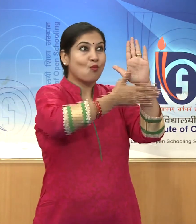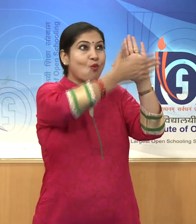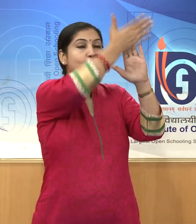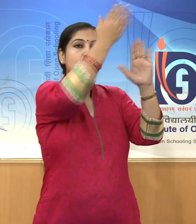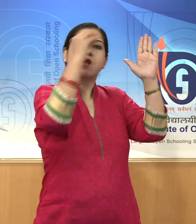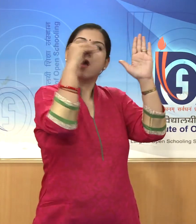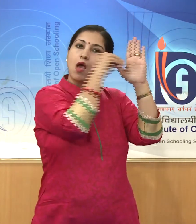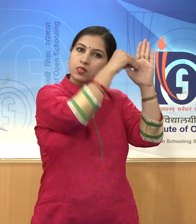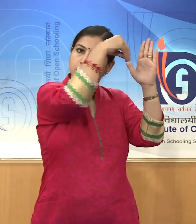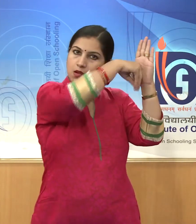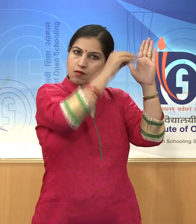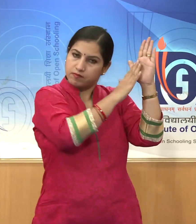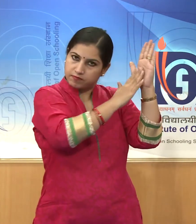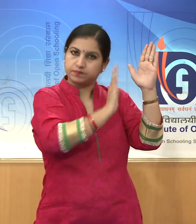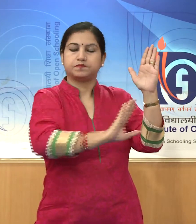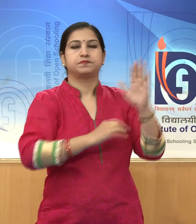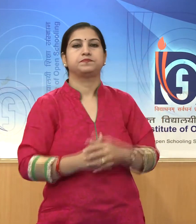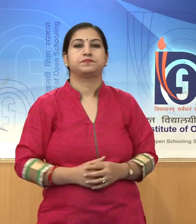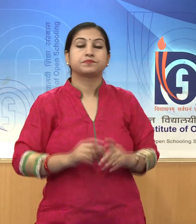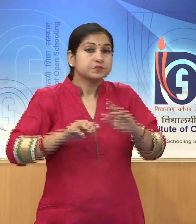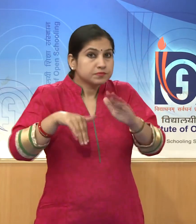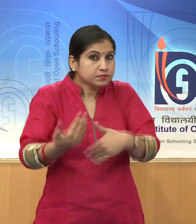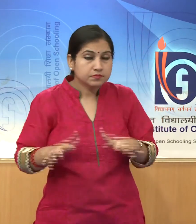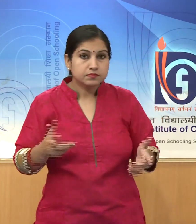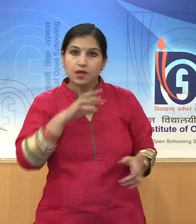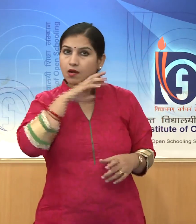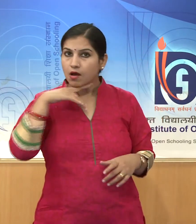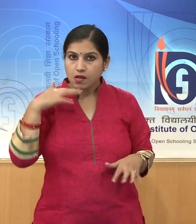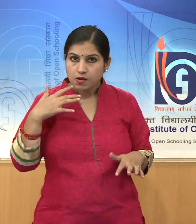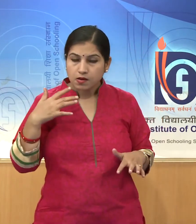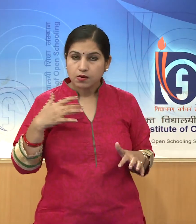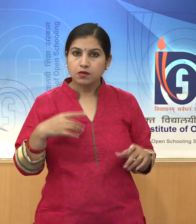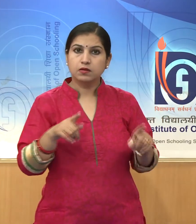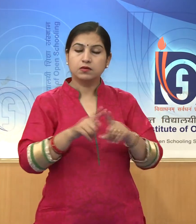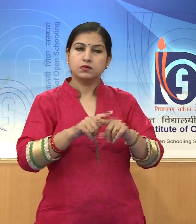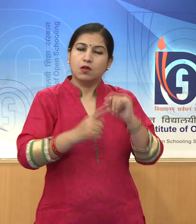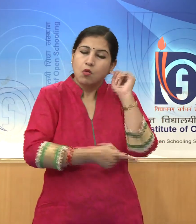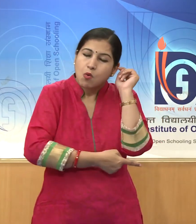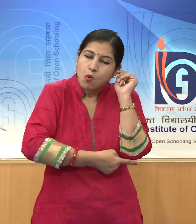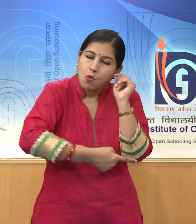wall, so that the colors last long.